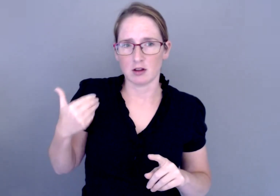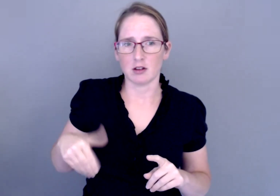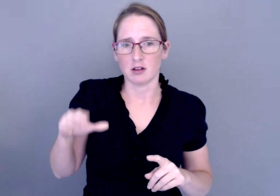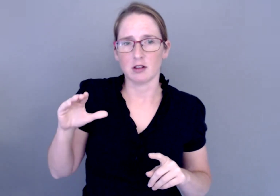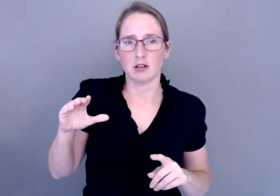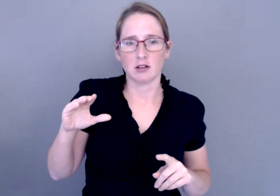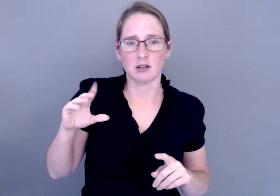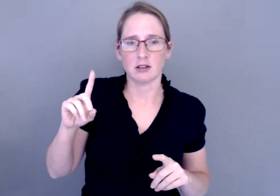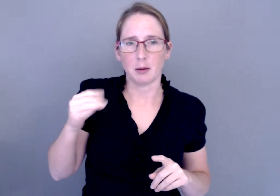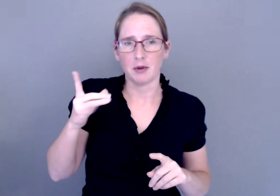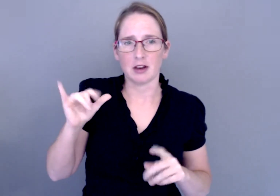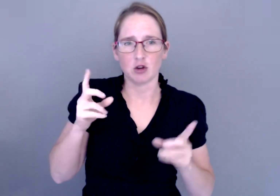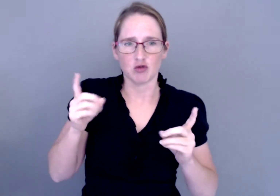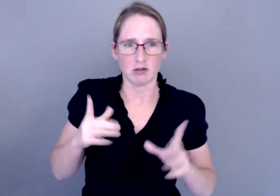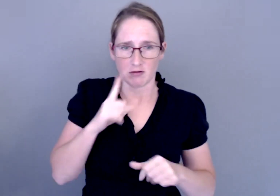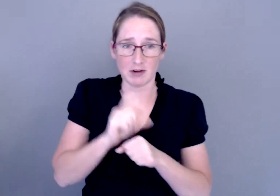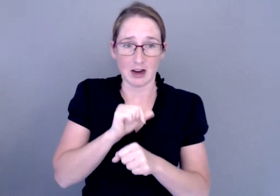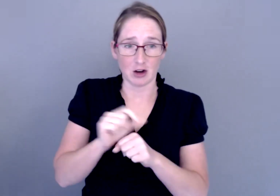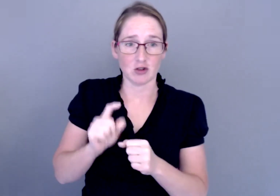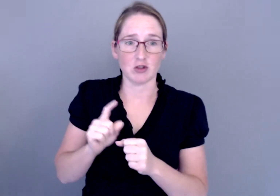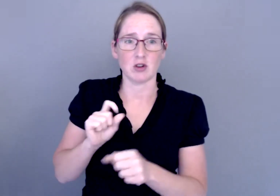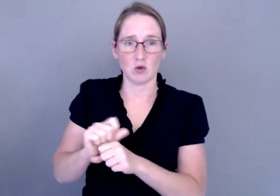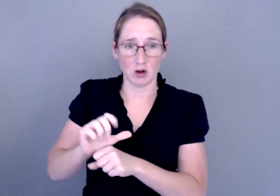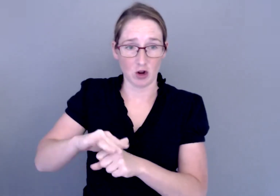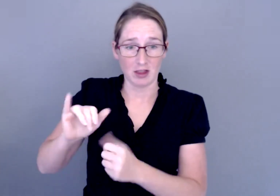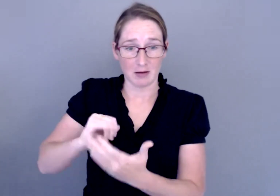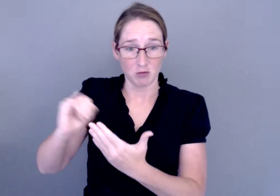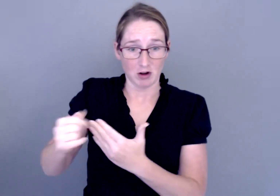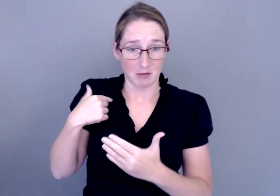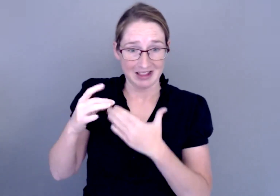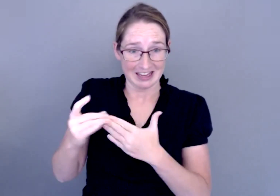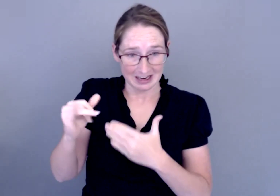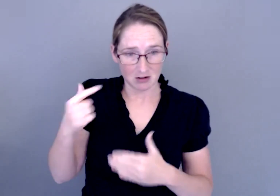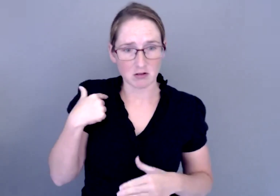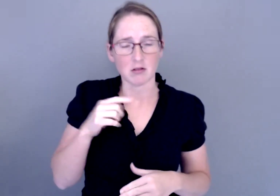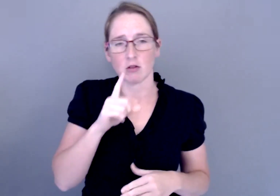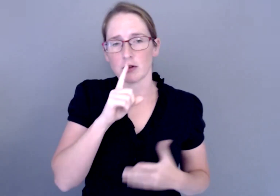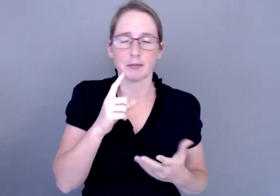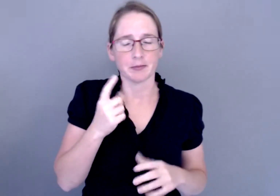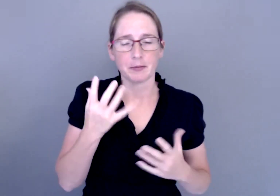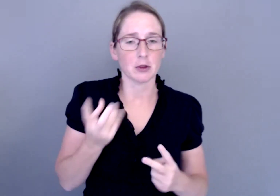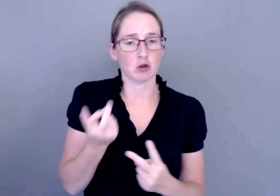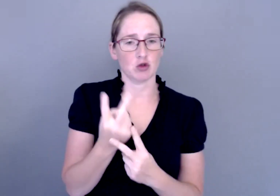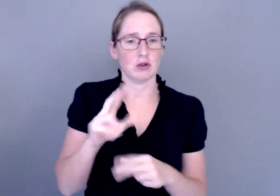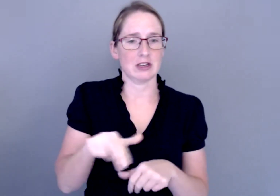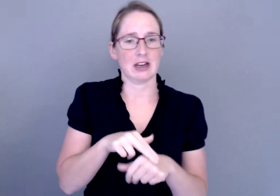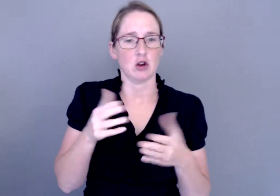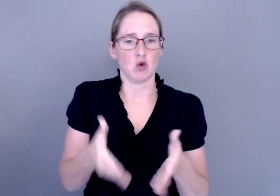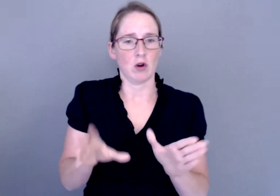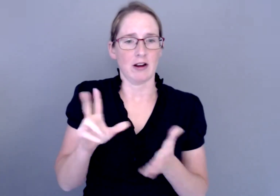for Self-Sufficiency, and I'm actually leading up that project. We so there are two nationwide